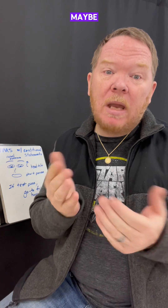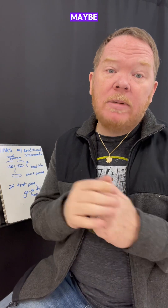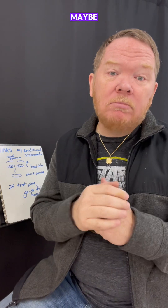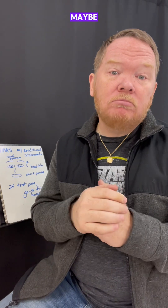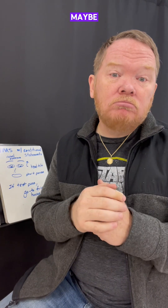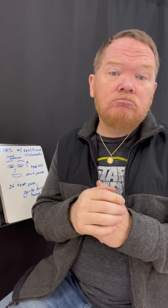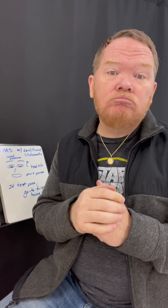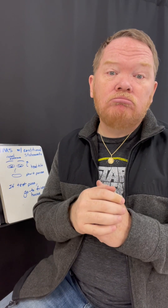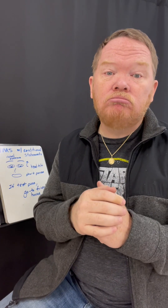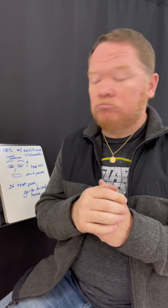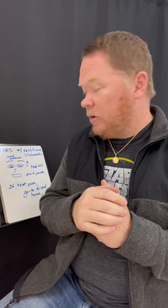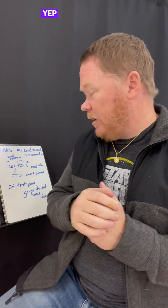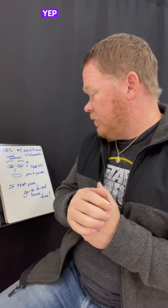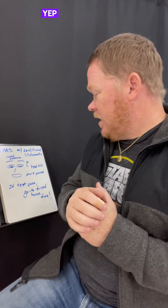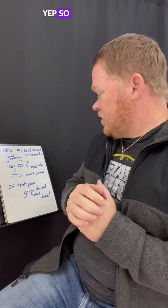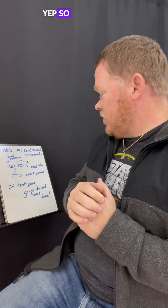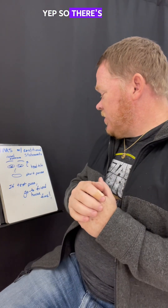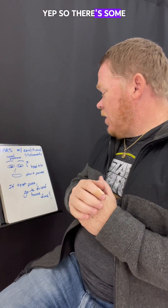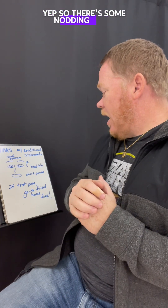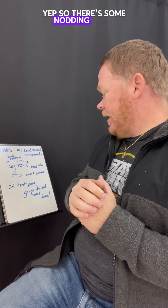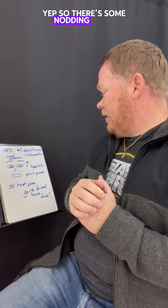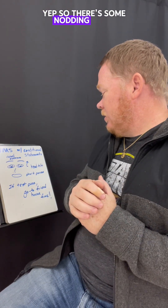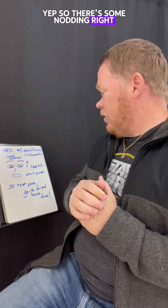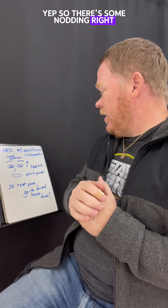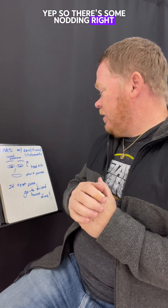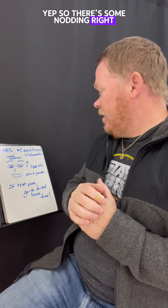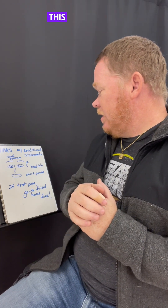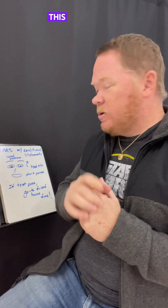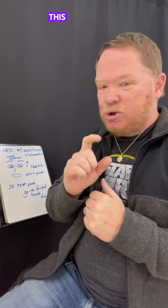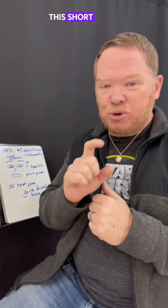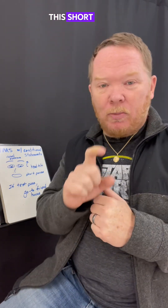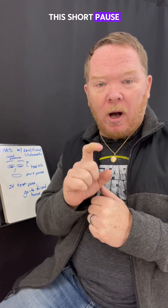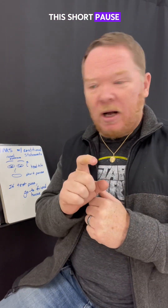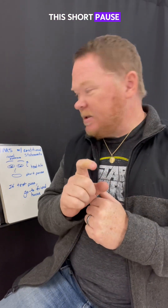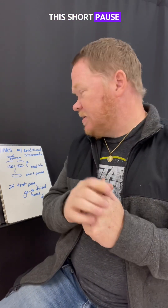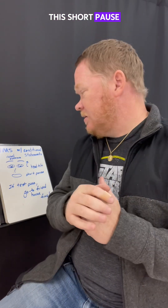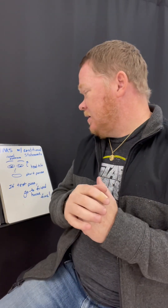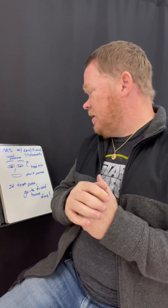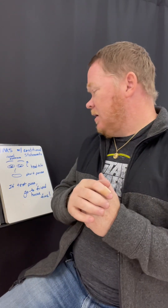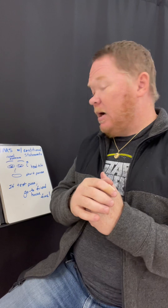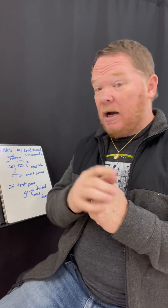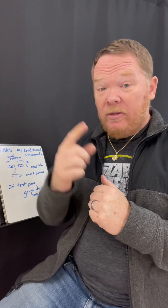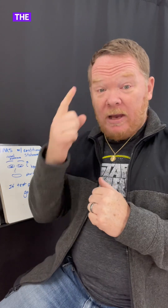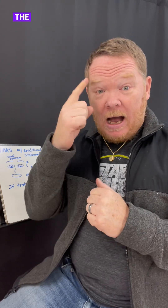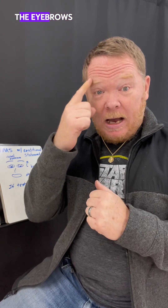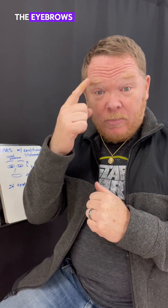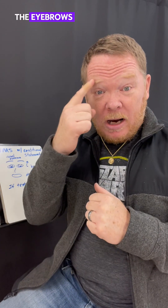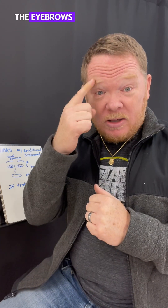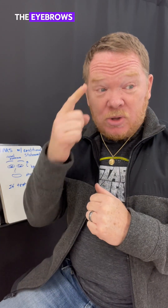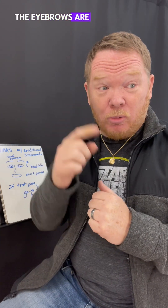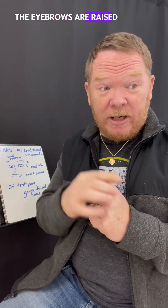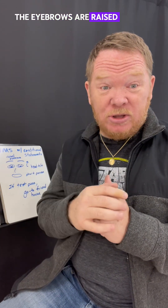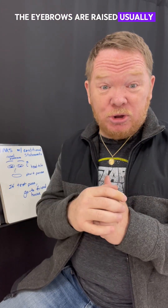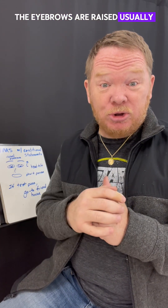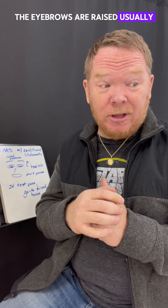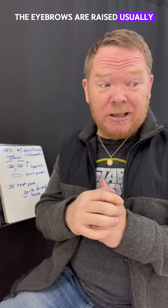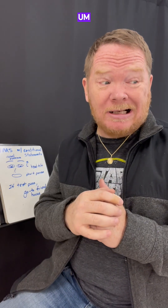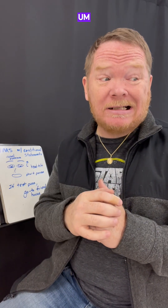maybe. Yep. So there's some nodding, right? There's a short pause. The eyebrows are raised usually.